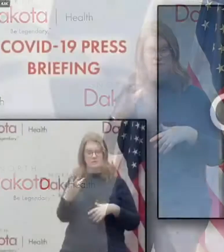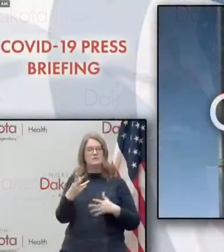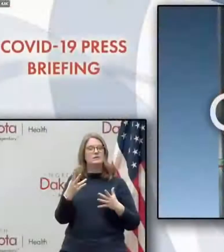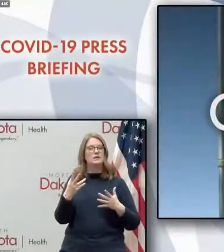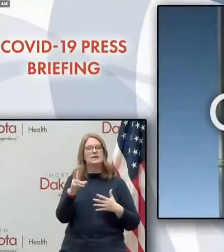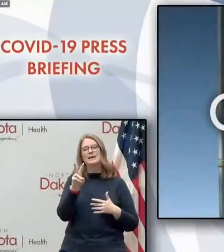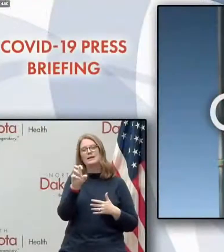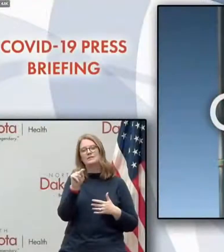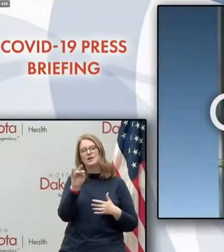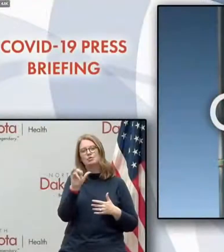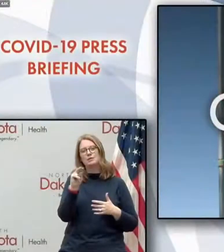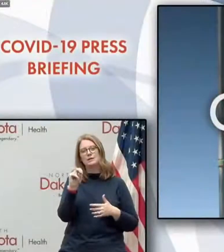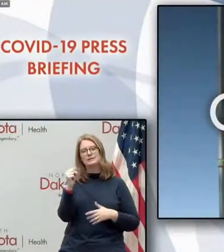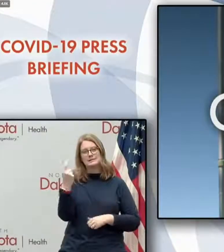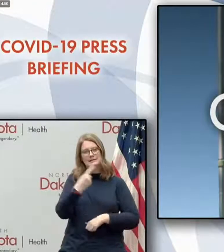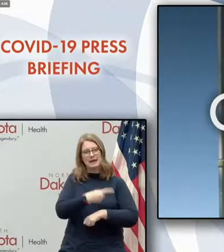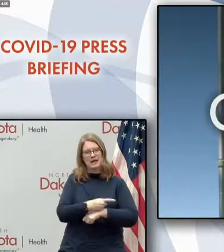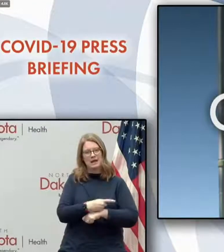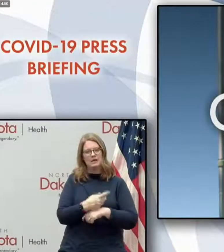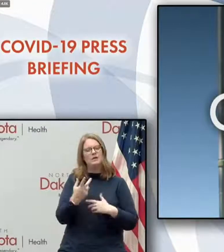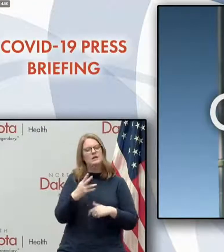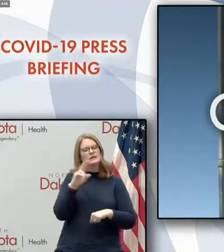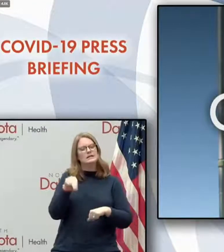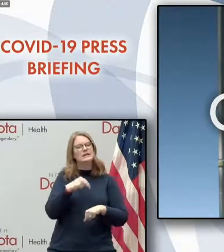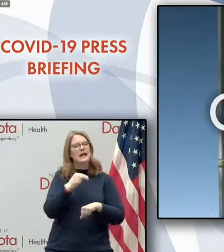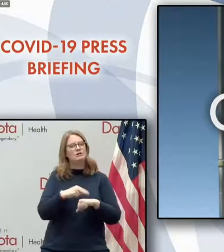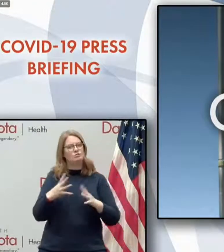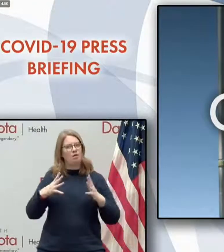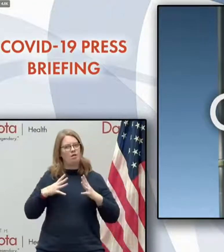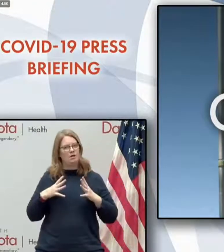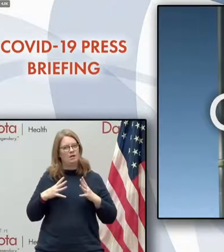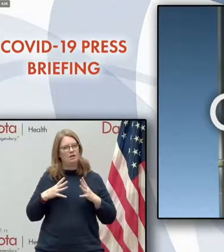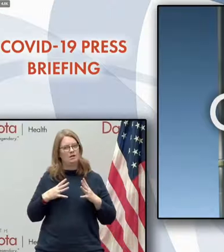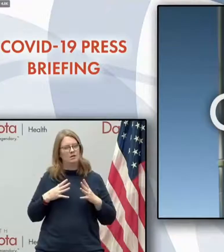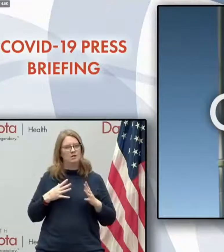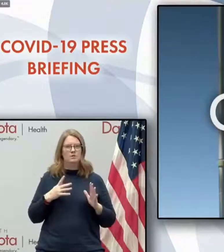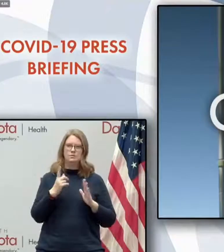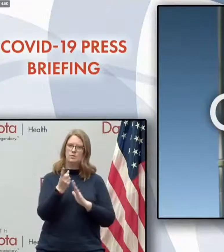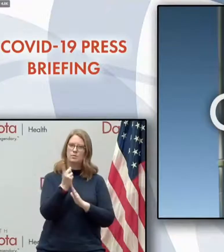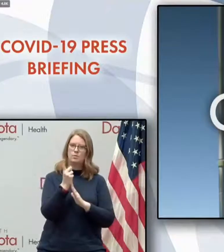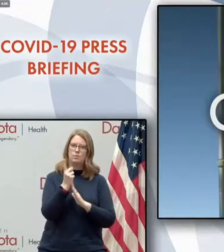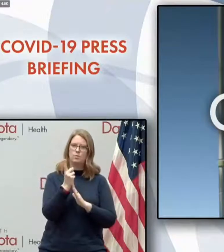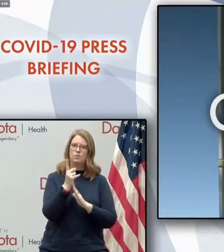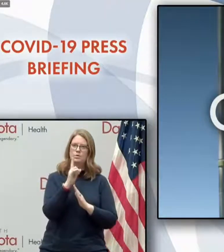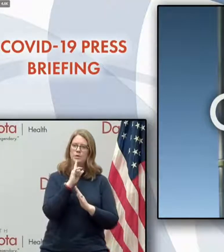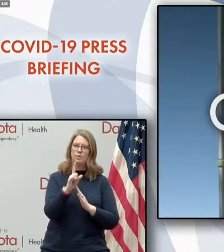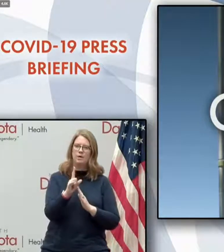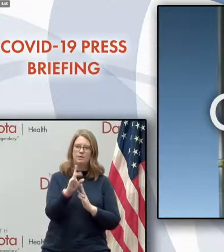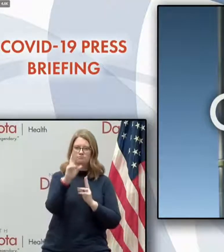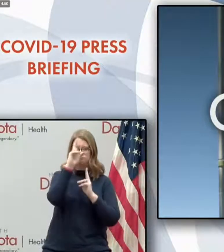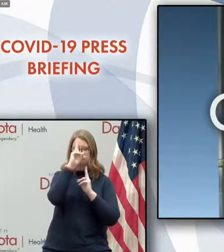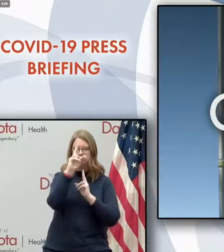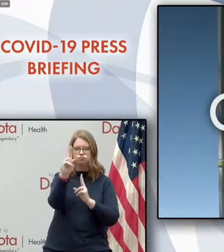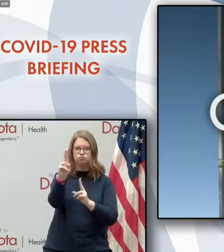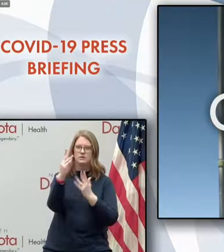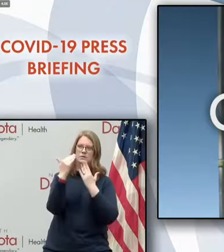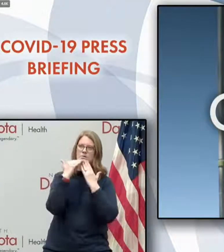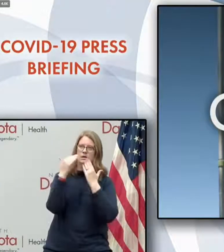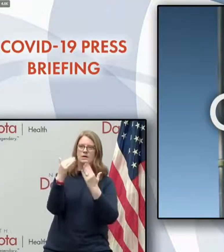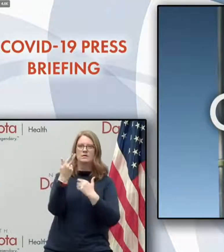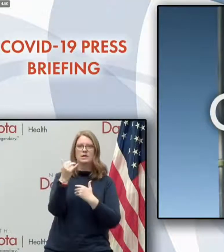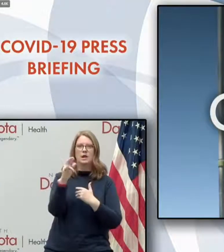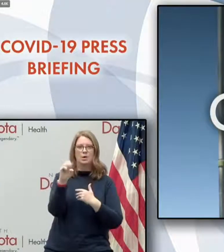holiday for many, a national holiday, but we want to pause for a moment today to reflect with gratitude on the